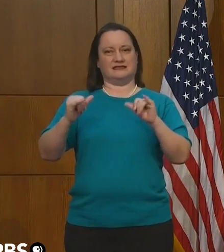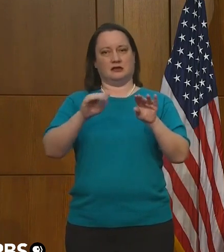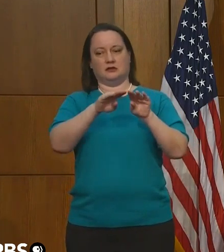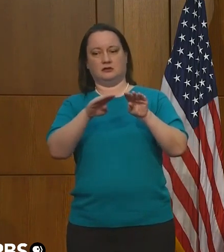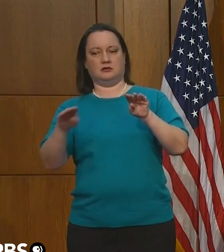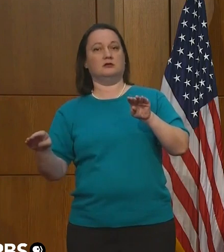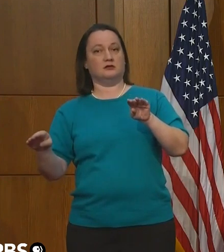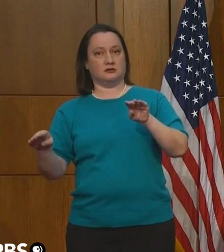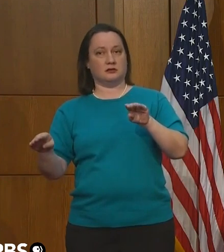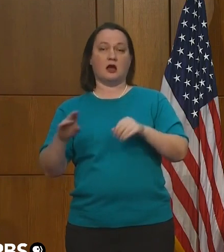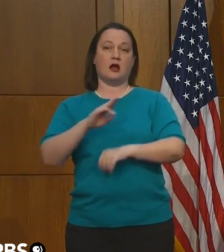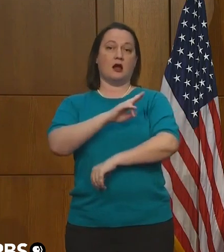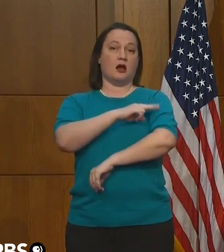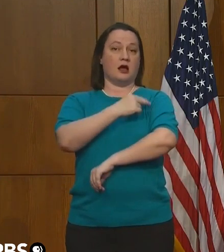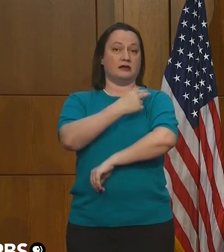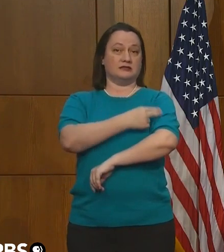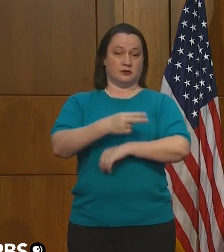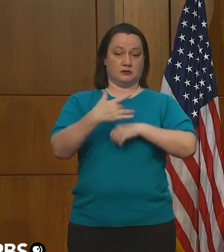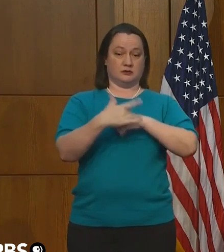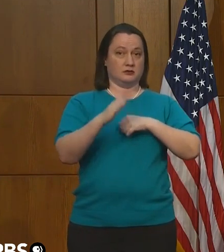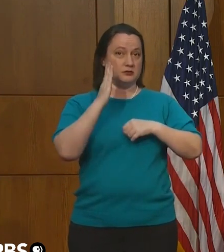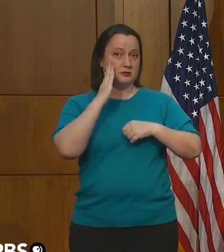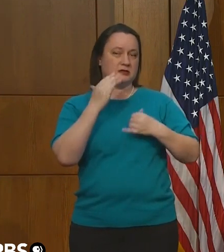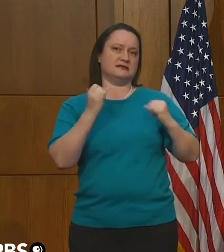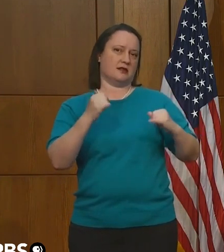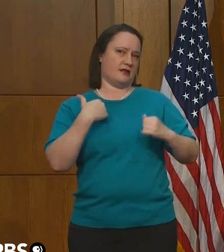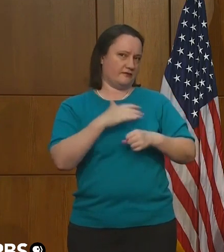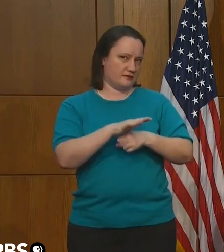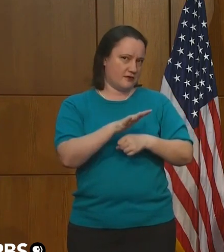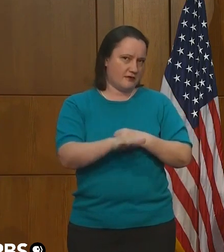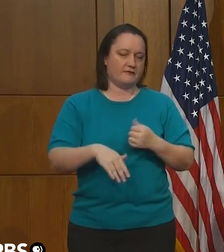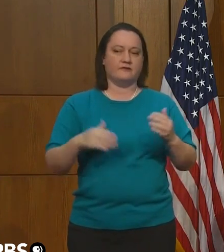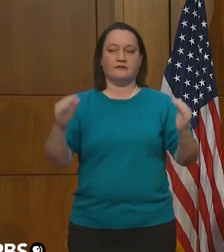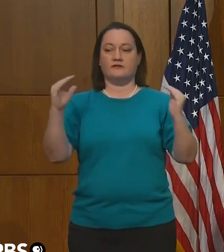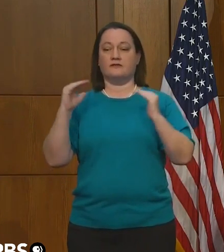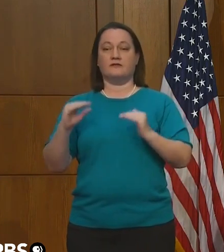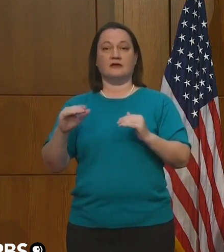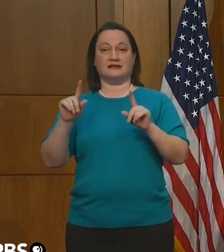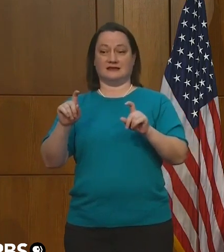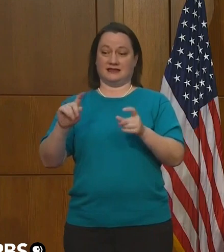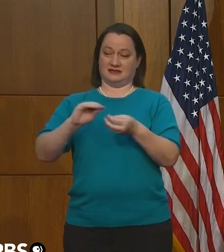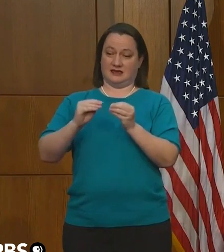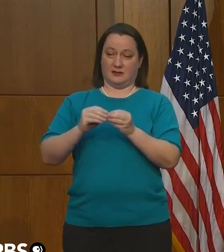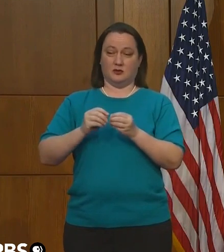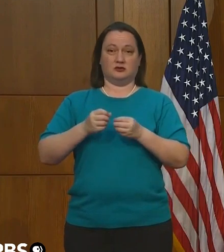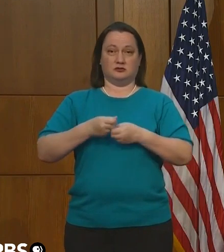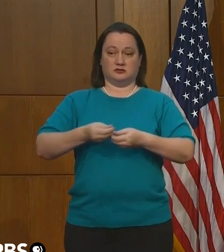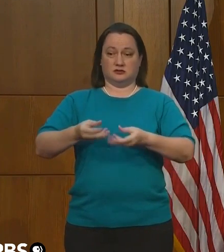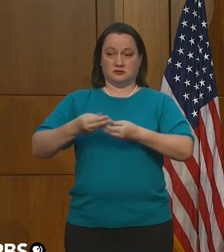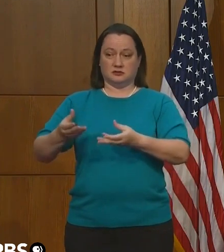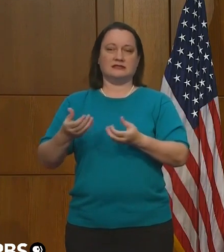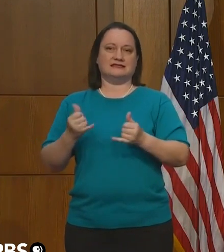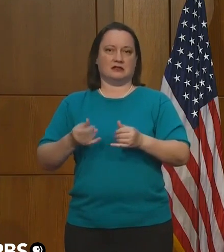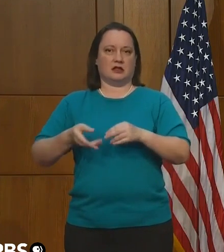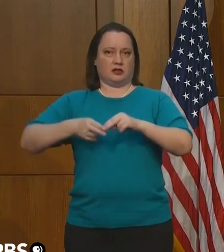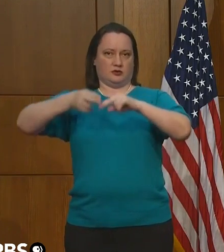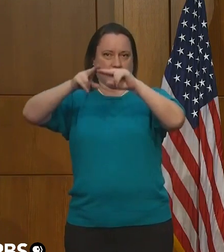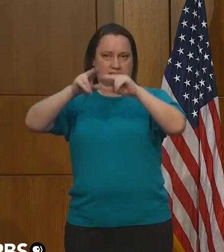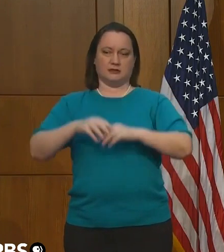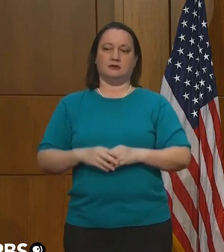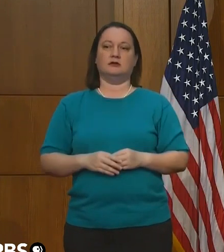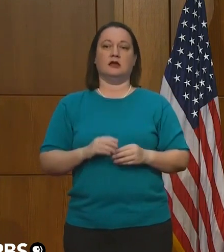Our hospital capacity remains sufficient, our testing is increasing, and hospitalizations of people